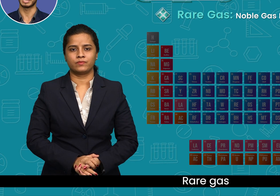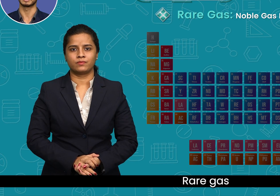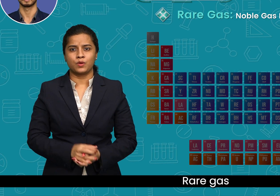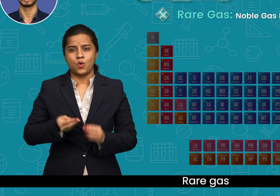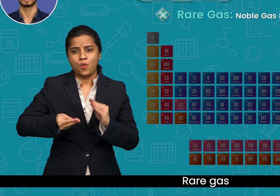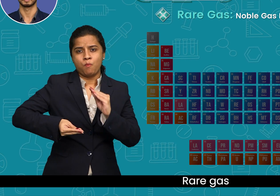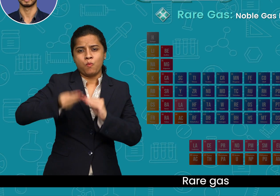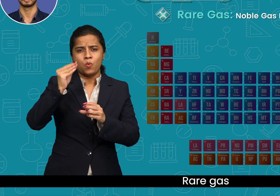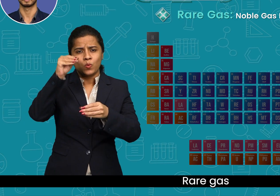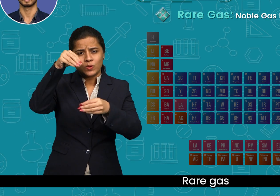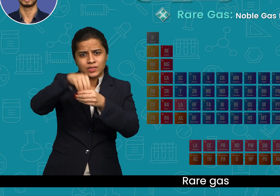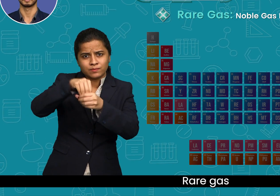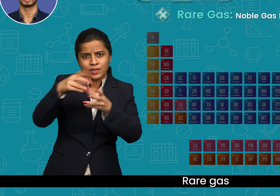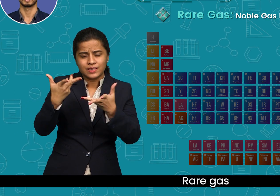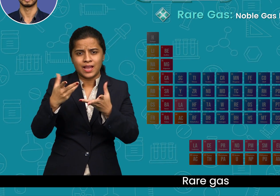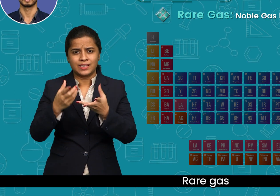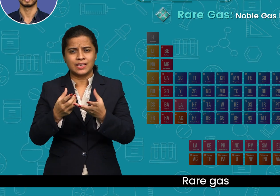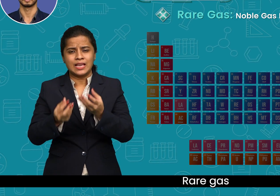rare gas,